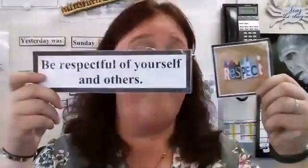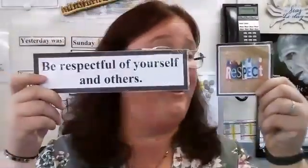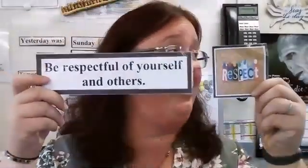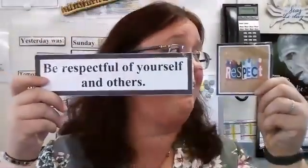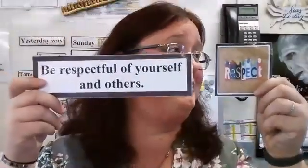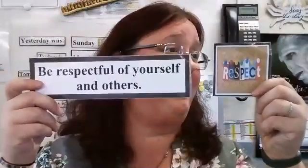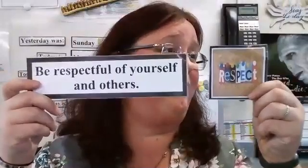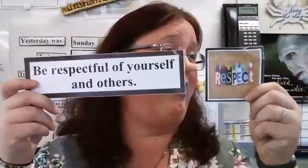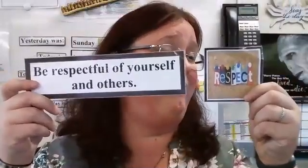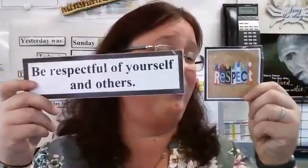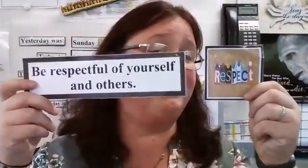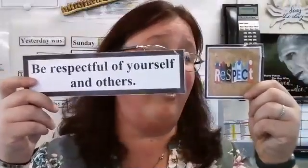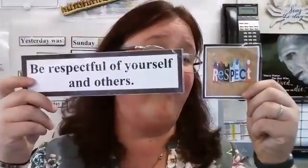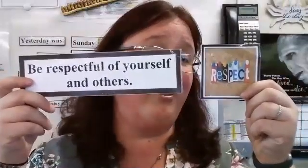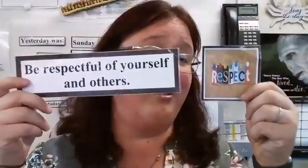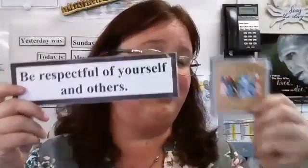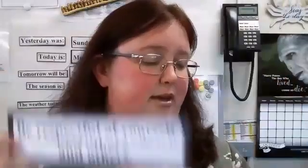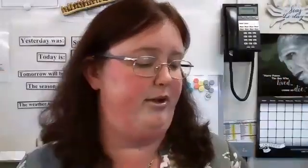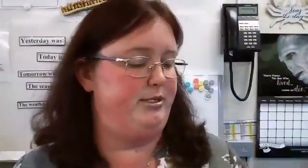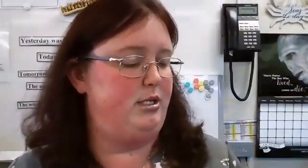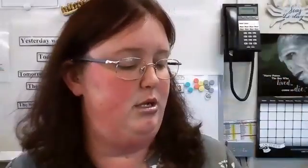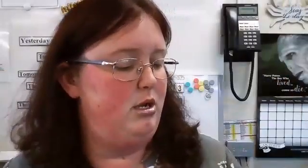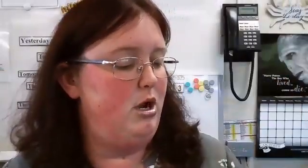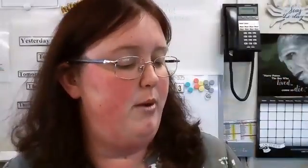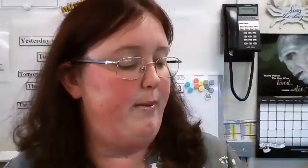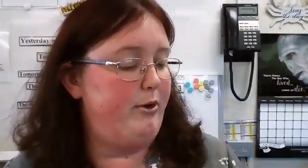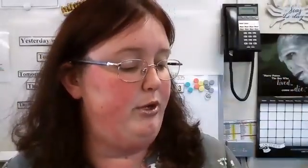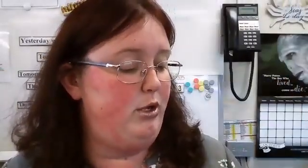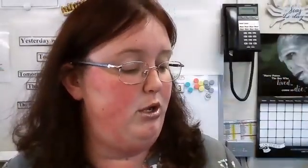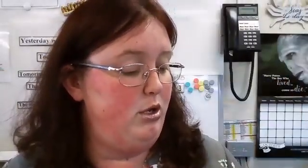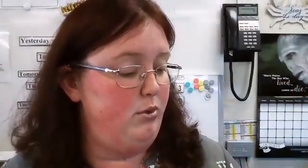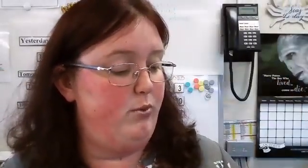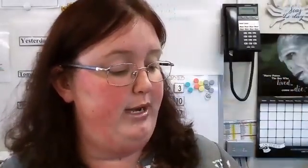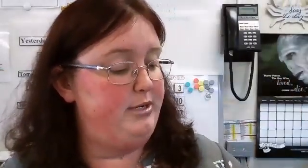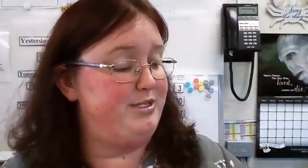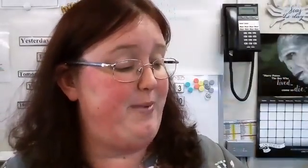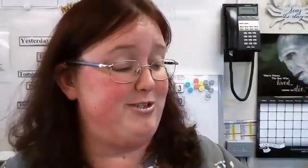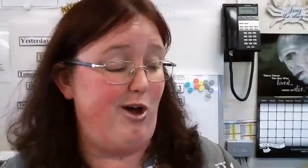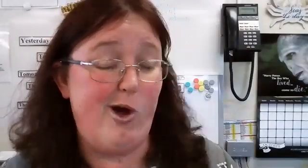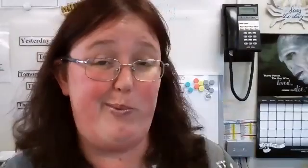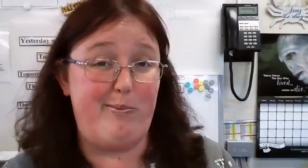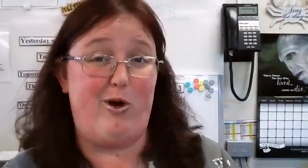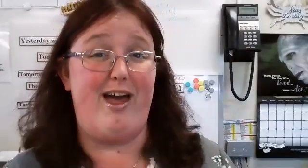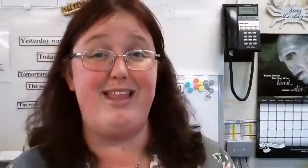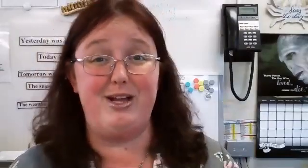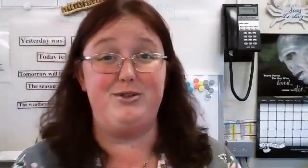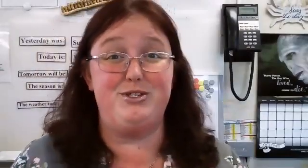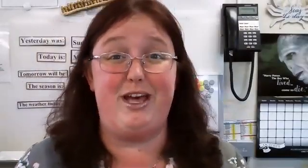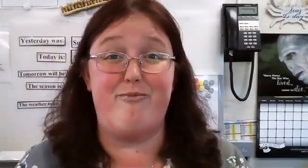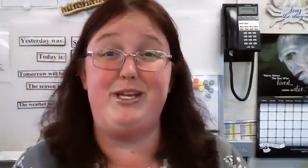Be respectful of yourself and others. Remember, we need to respect all people, and that includes yourself because